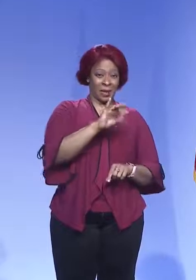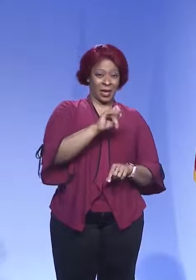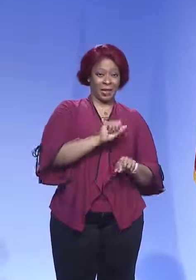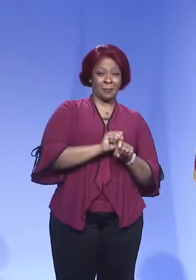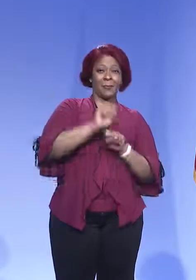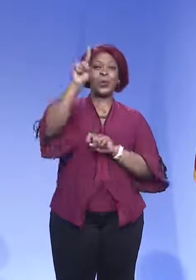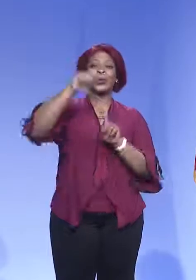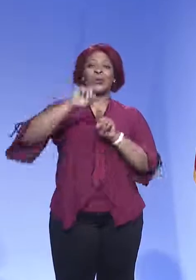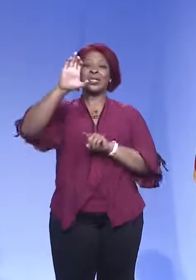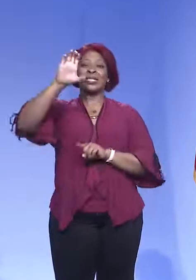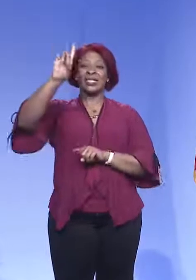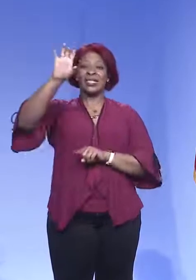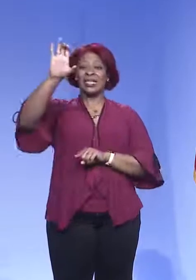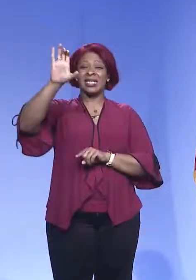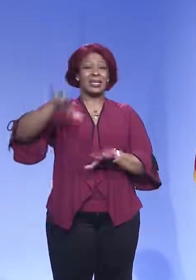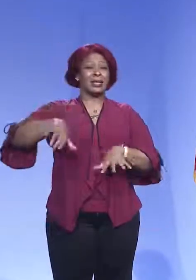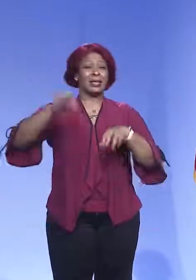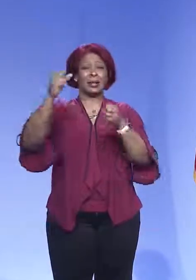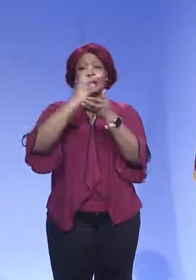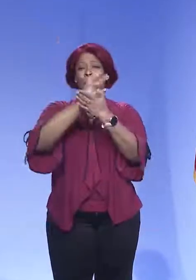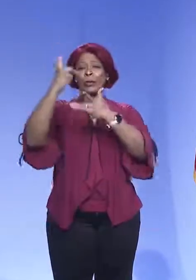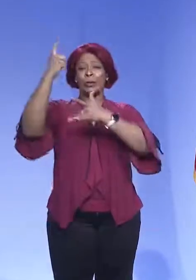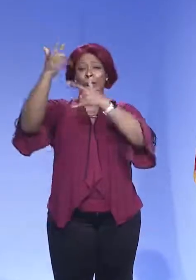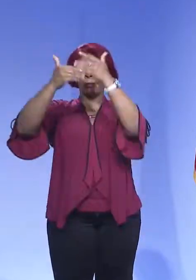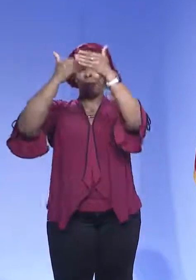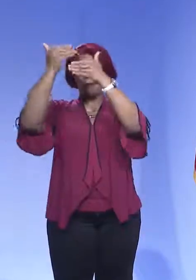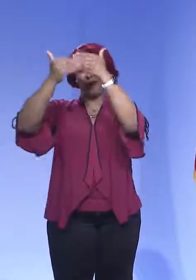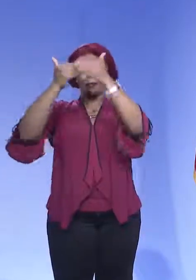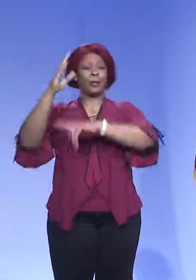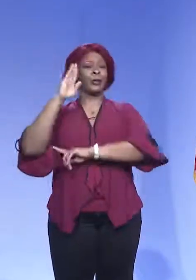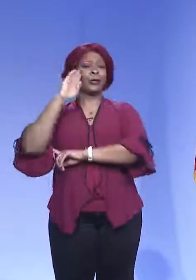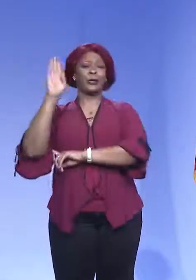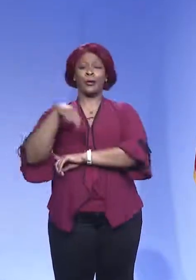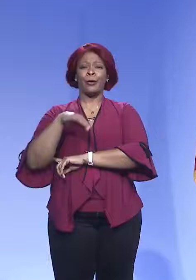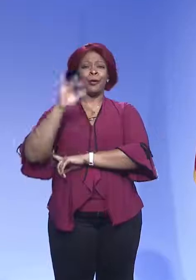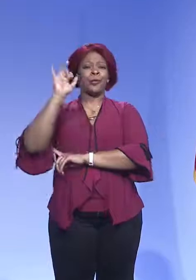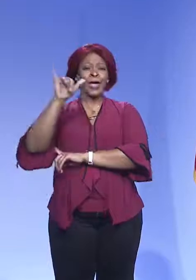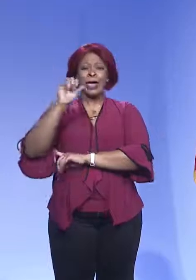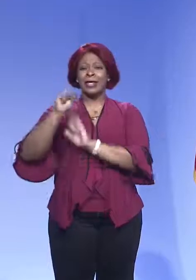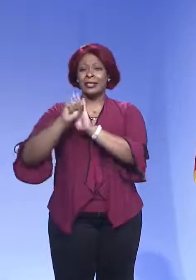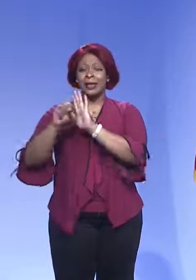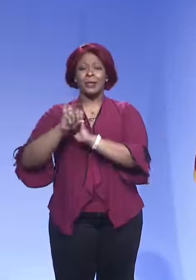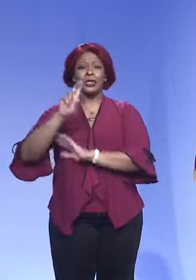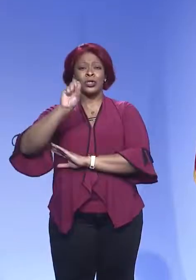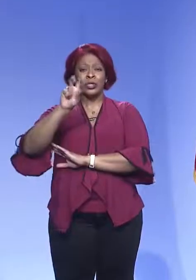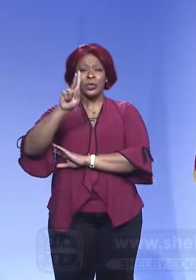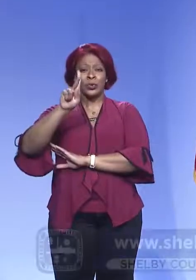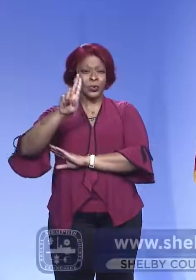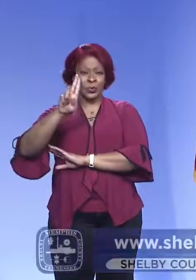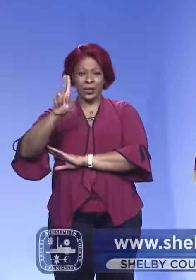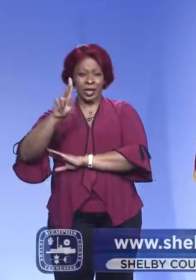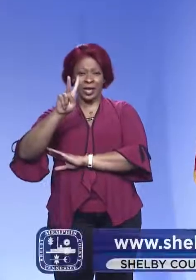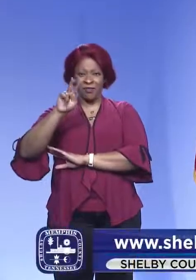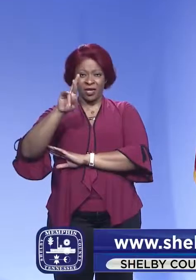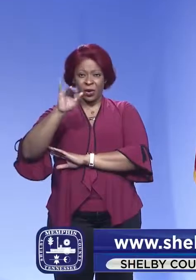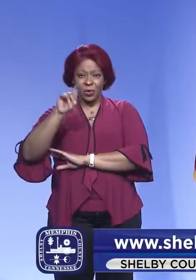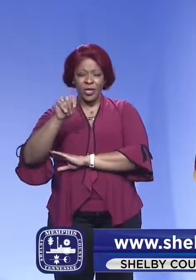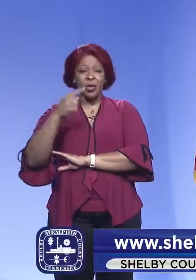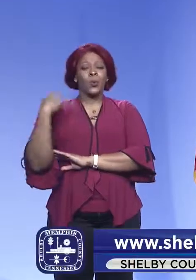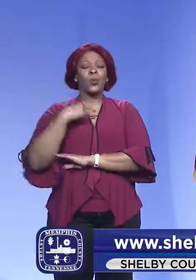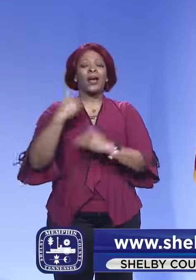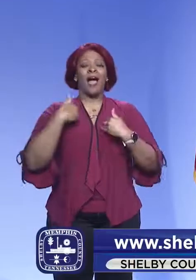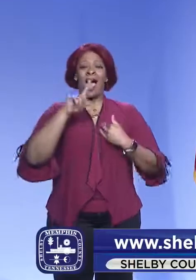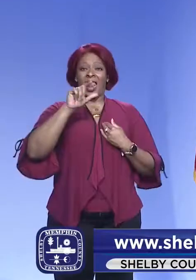Disease Control, it could take up to 2 weeks for us to know if that specimen is a UK variant. But because we